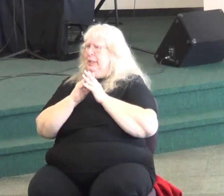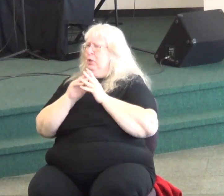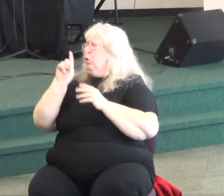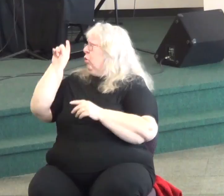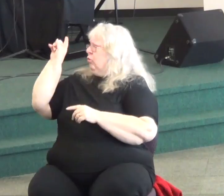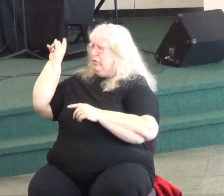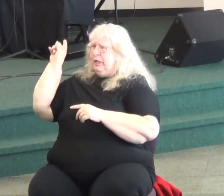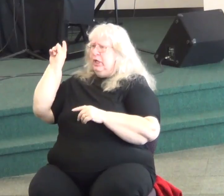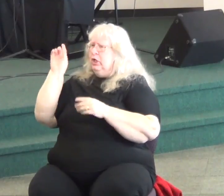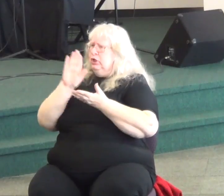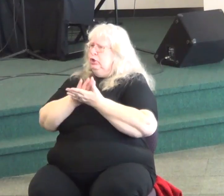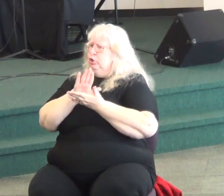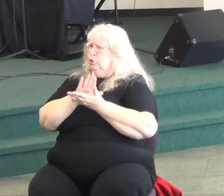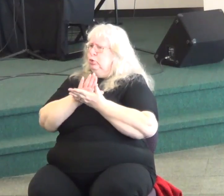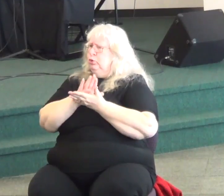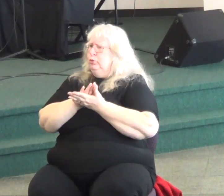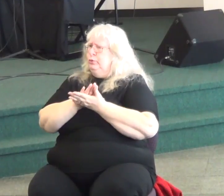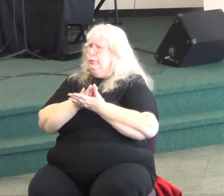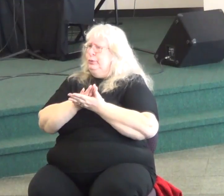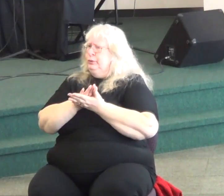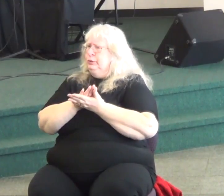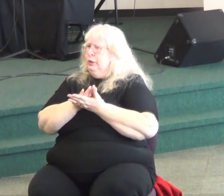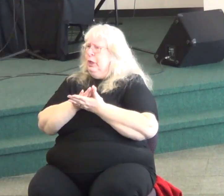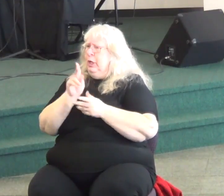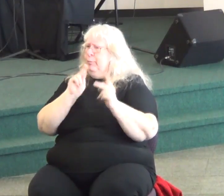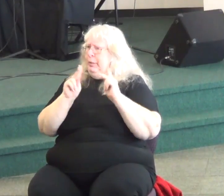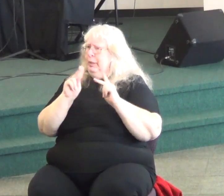just to watch a goofy fire truck.